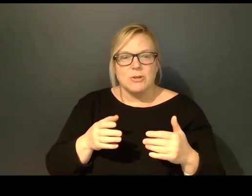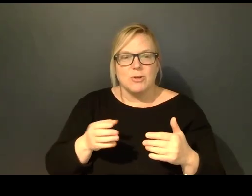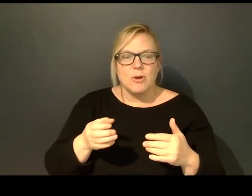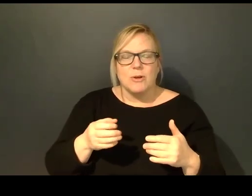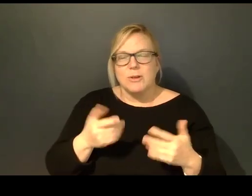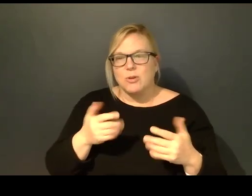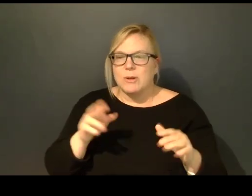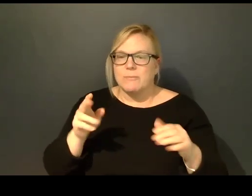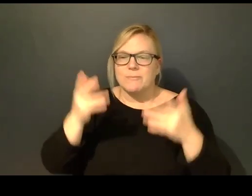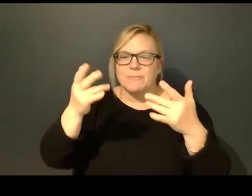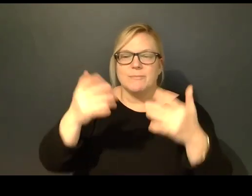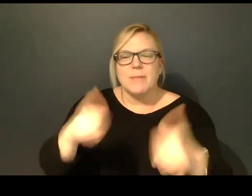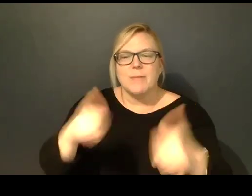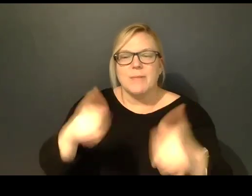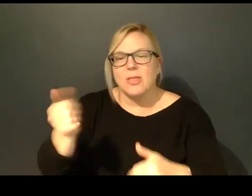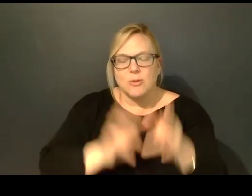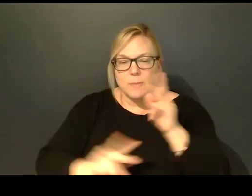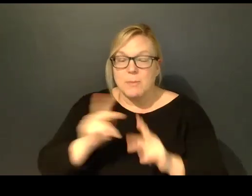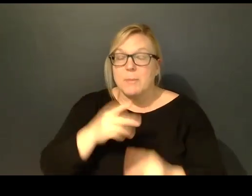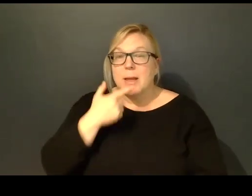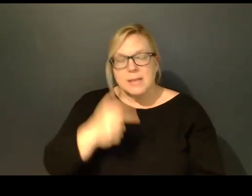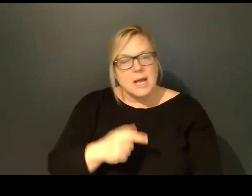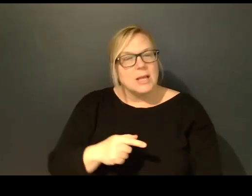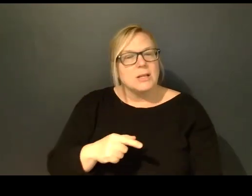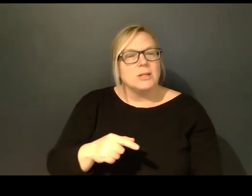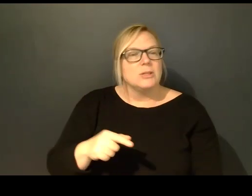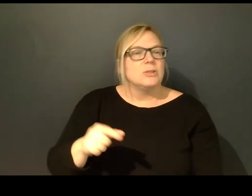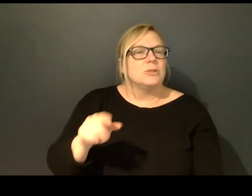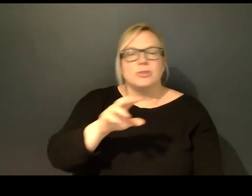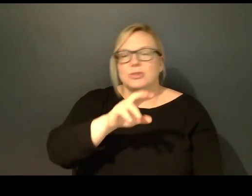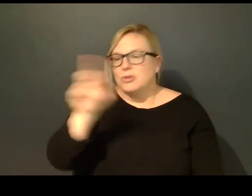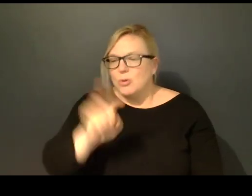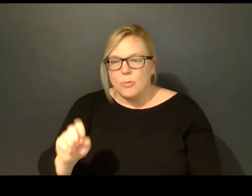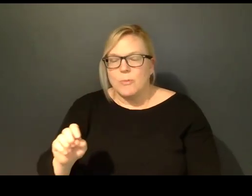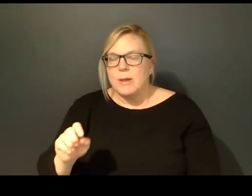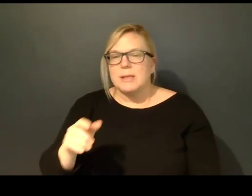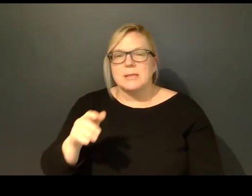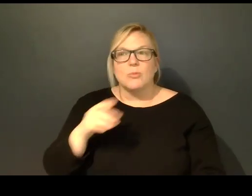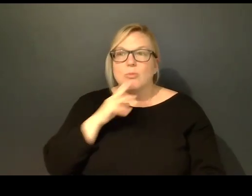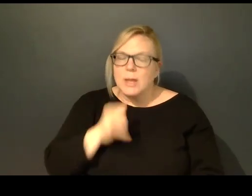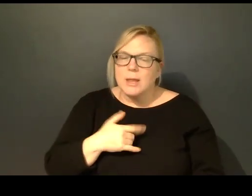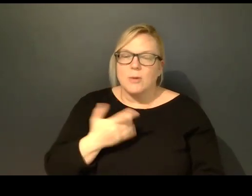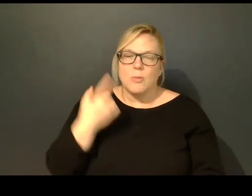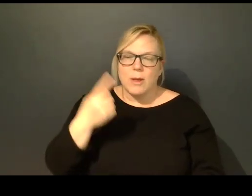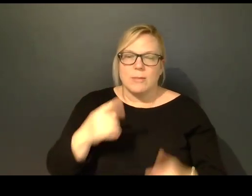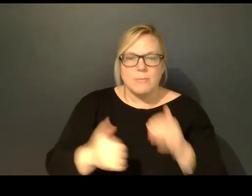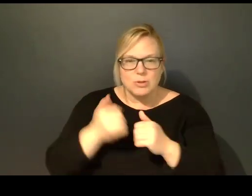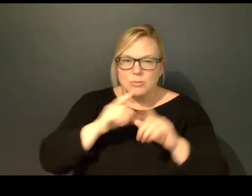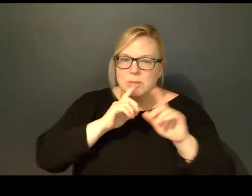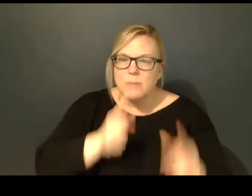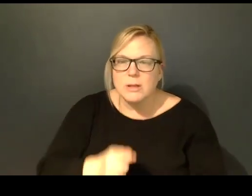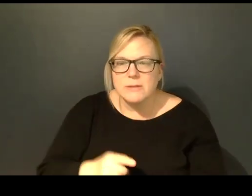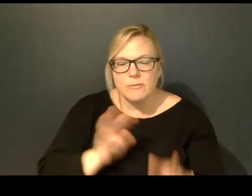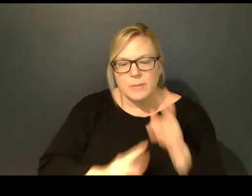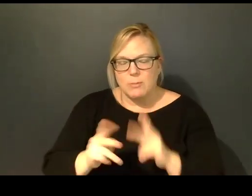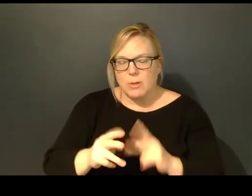Zoom and Zoom, I will say, has been, I think, one of the most, for me, responsive for the needs of the blind and partially